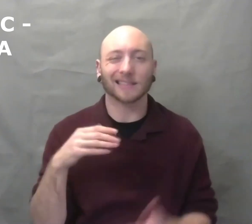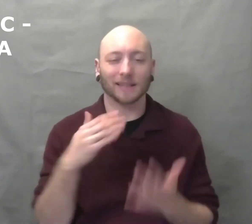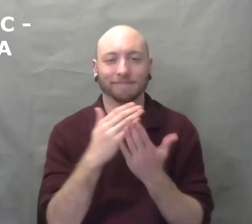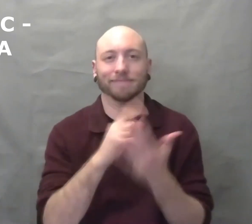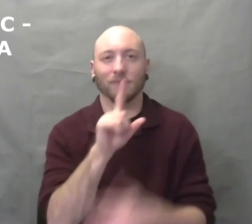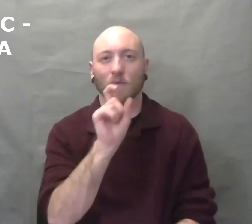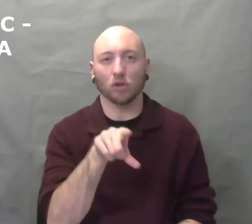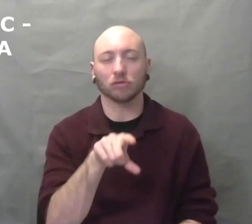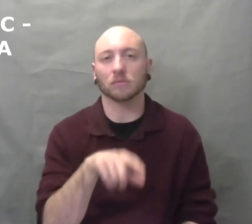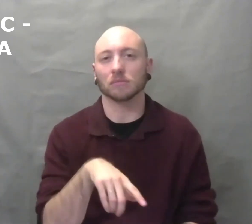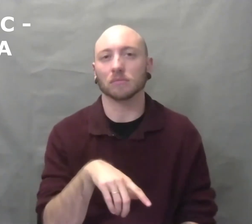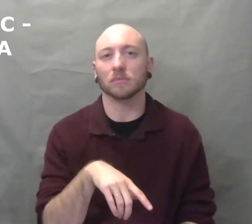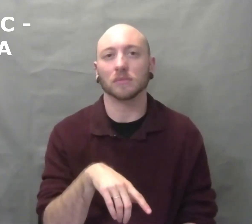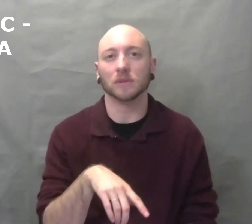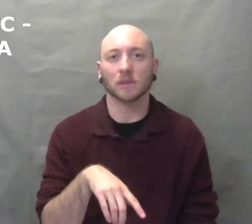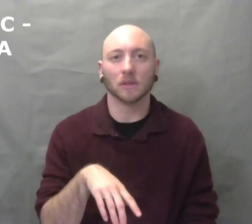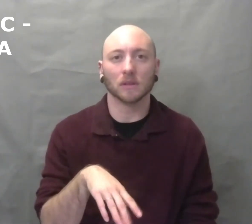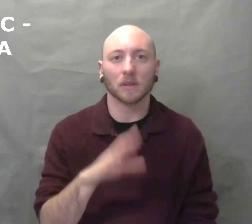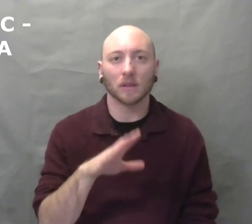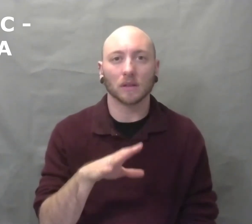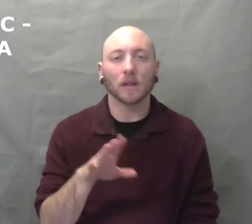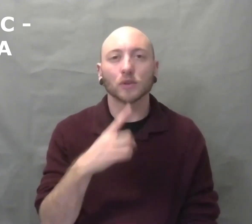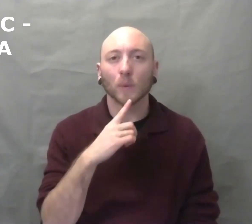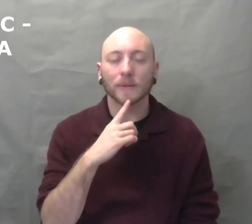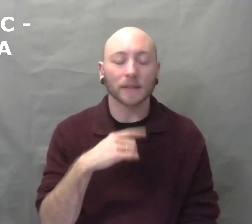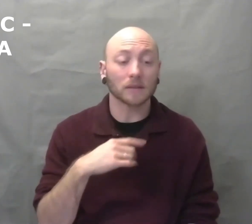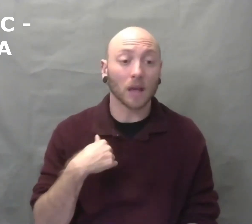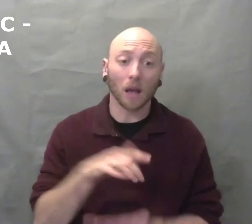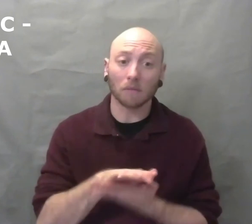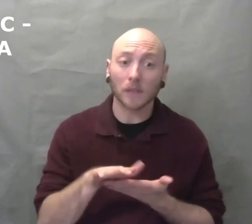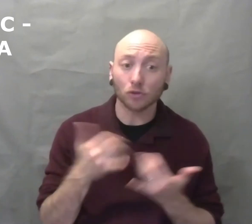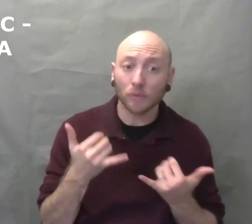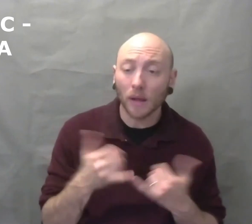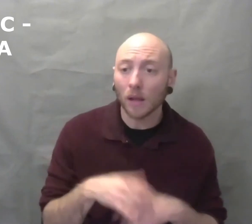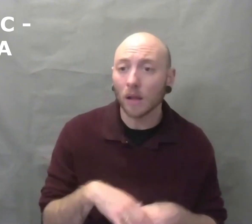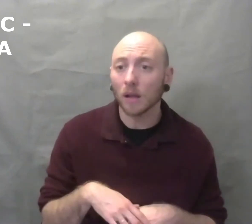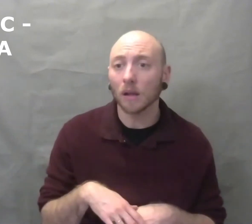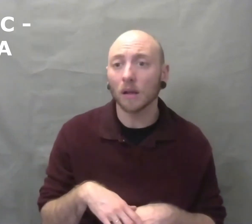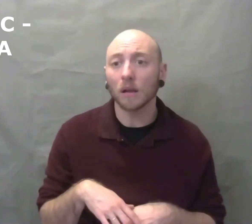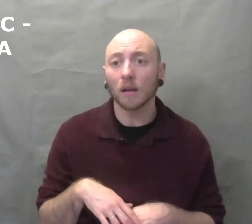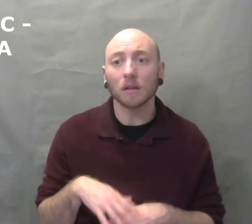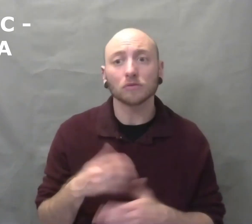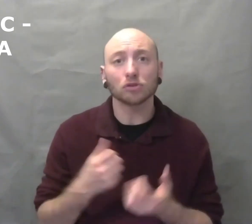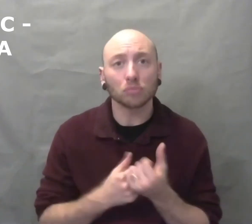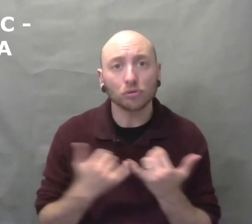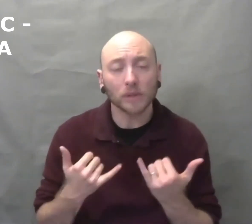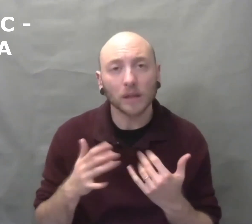that's never yes. Have I been kind and loving towards all? That's always a no. I drive in Miami. I might not curse at you